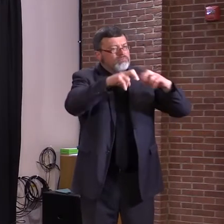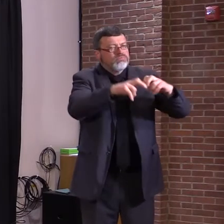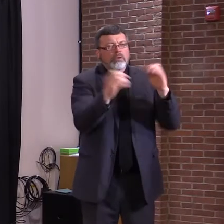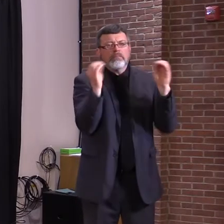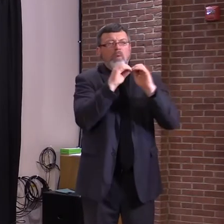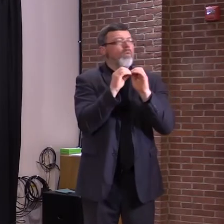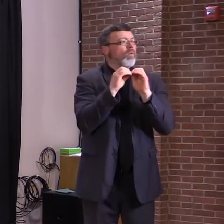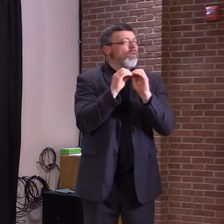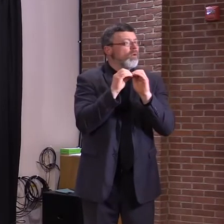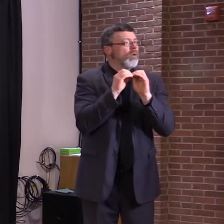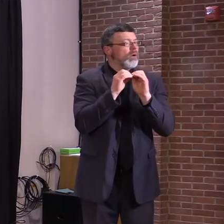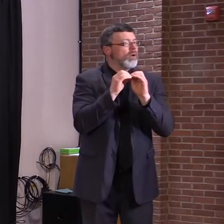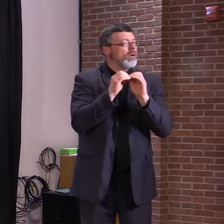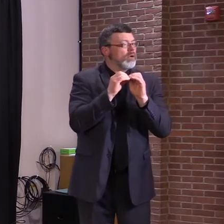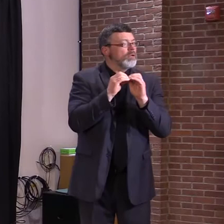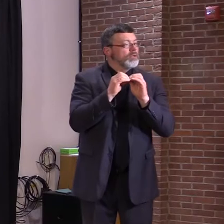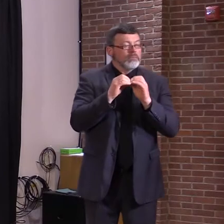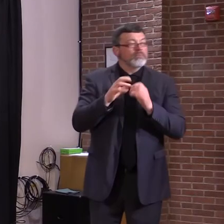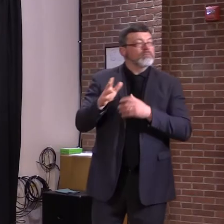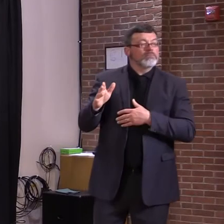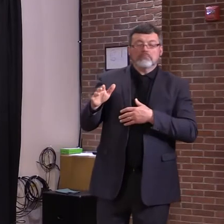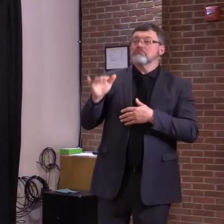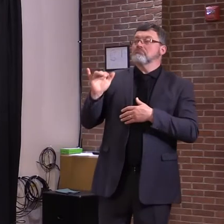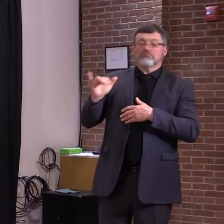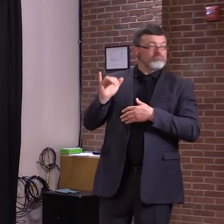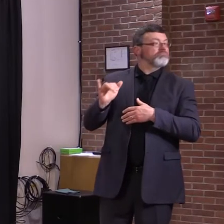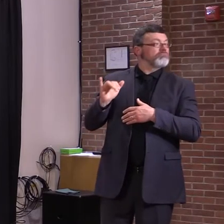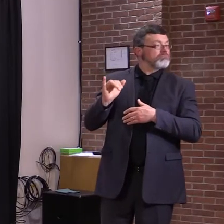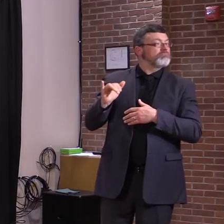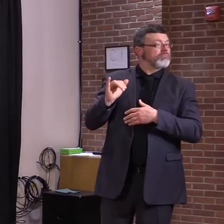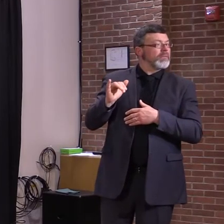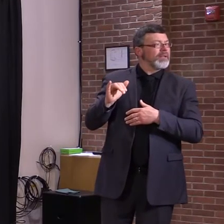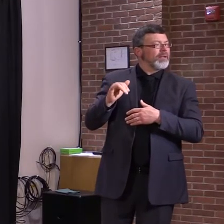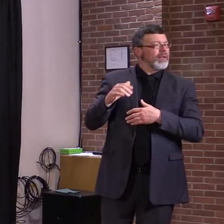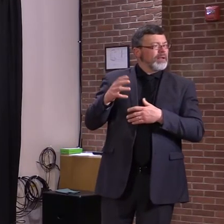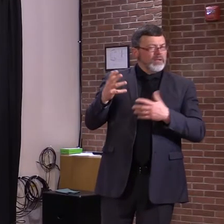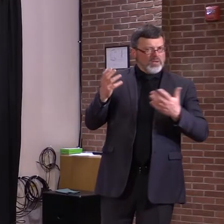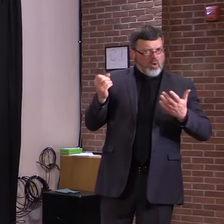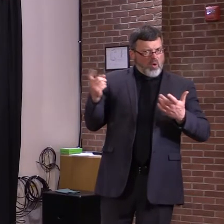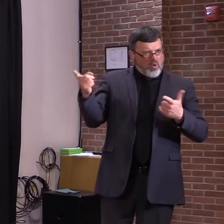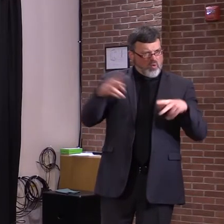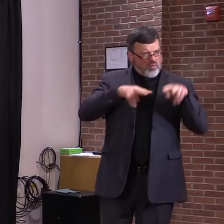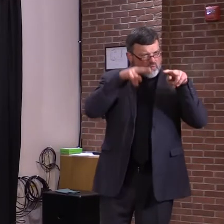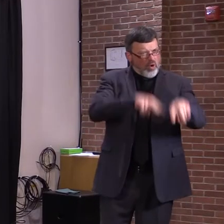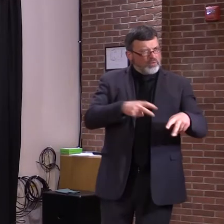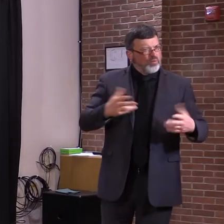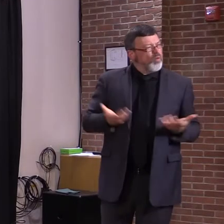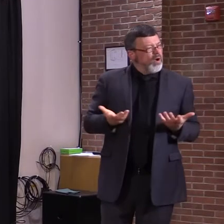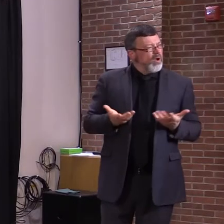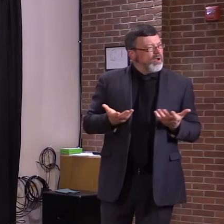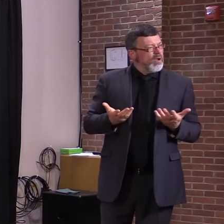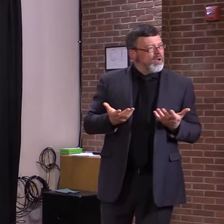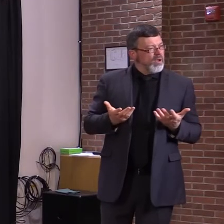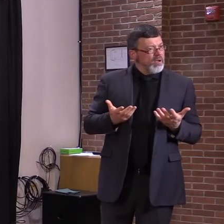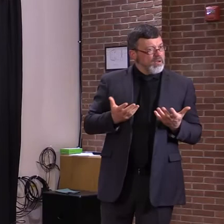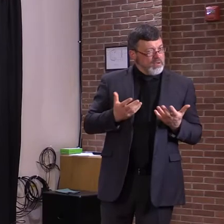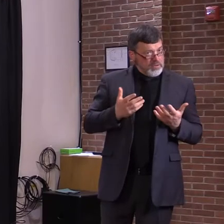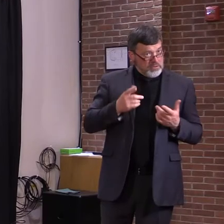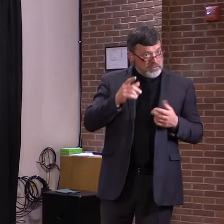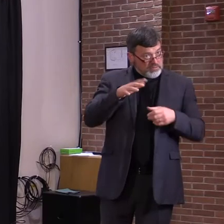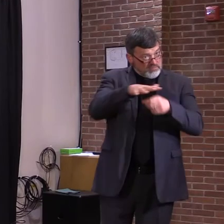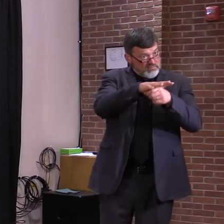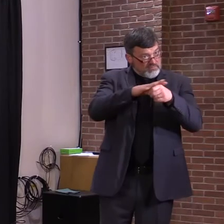Okay. Are there any kind of specific tracking that you're doing at a regional level for whether schools